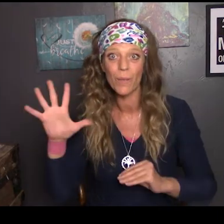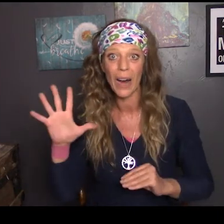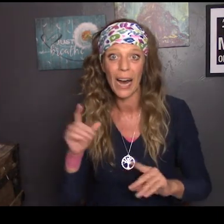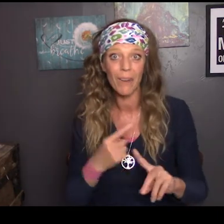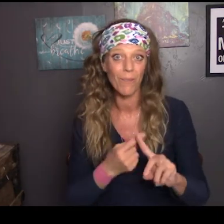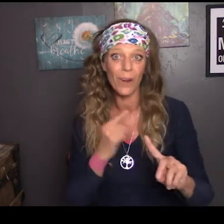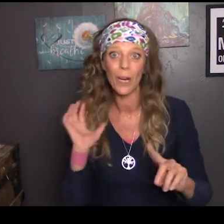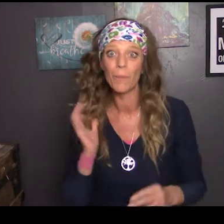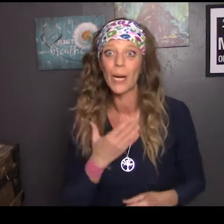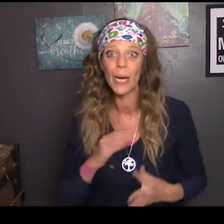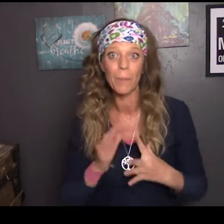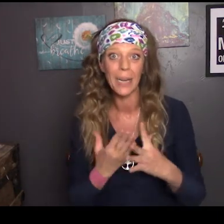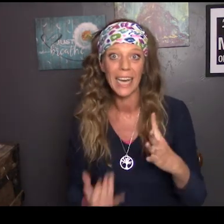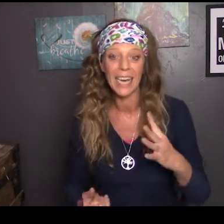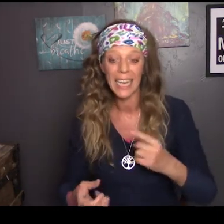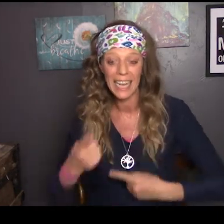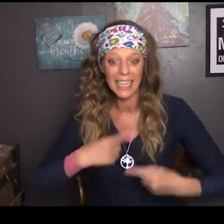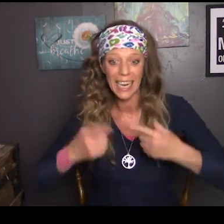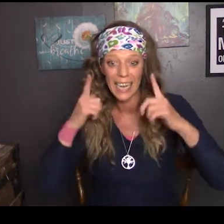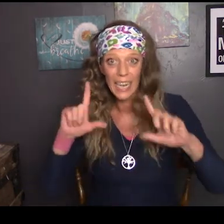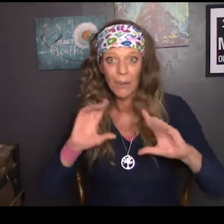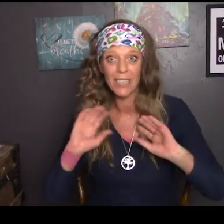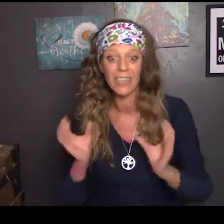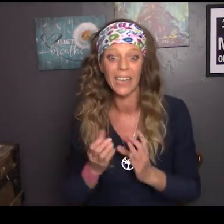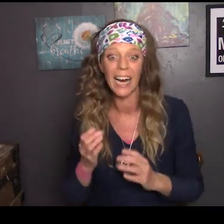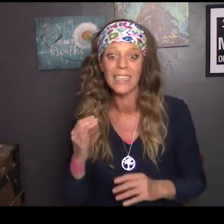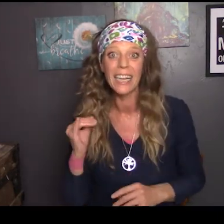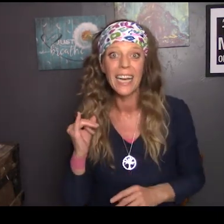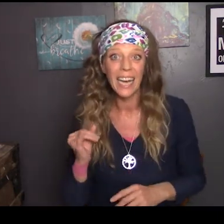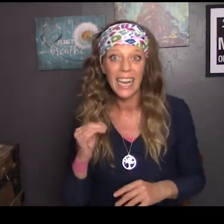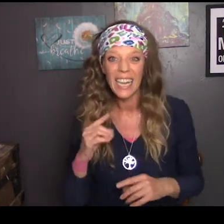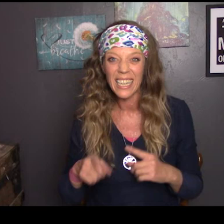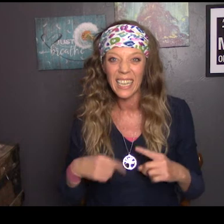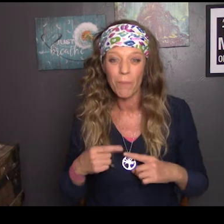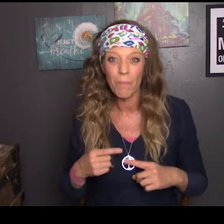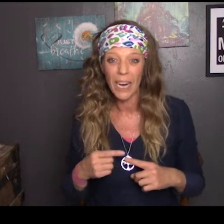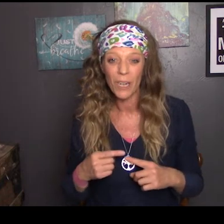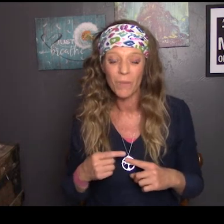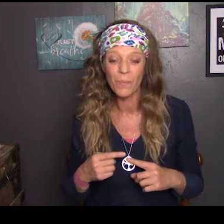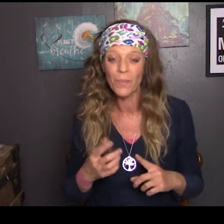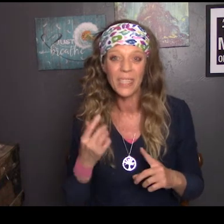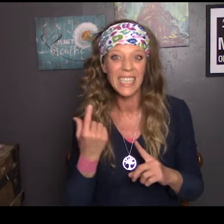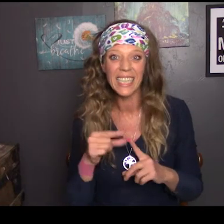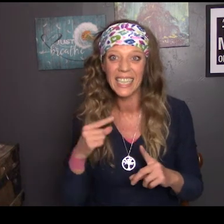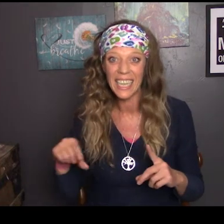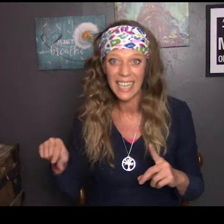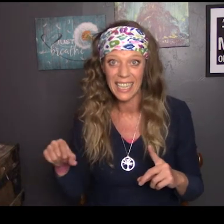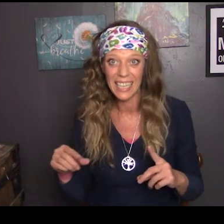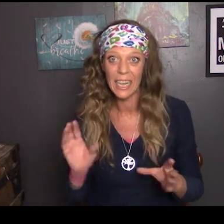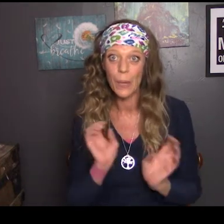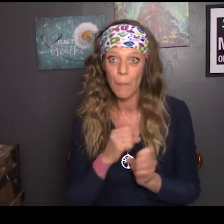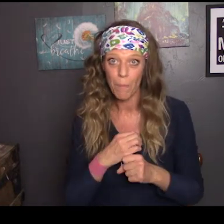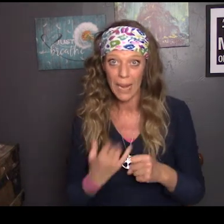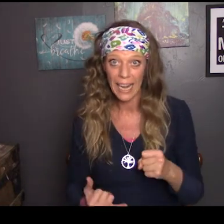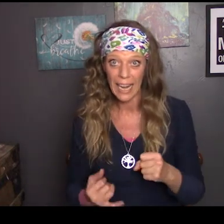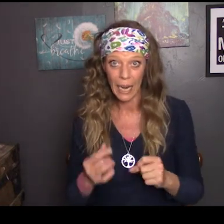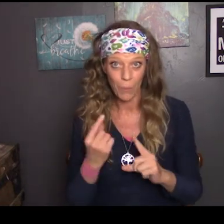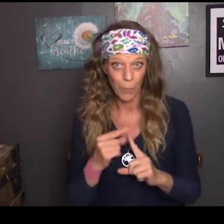number 5 from our beginning sign language class is about sentence making